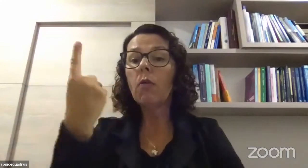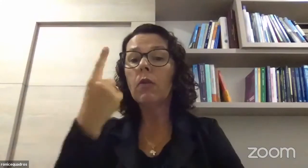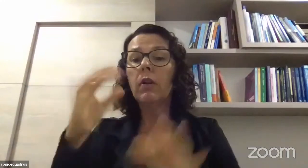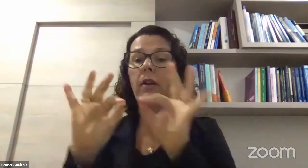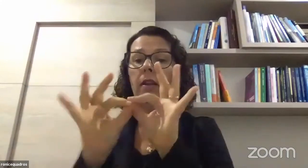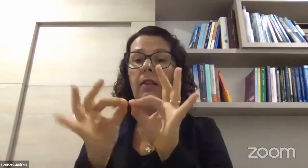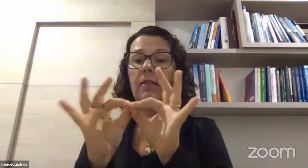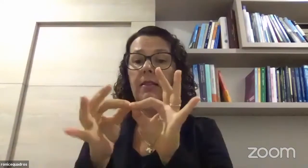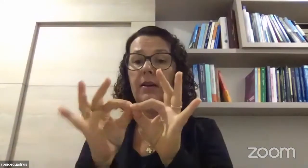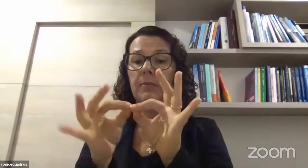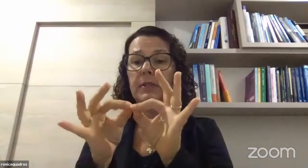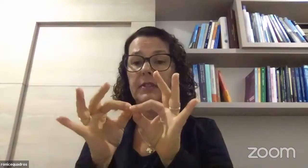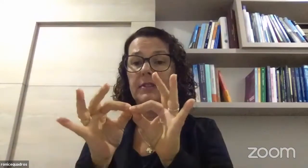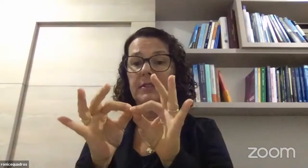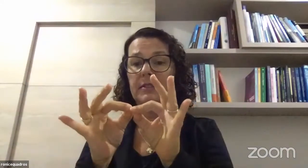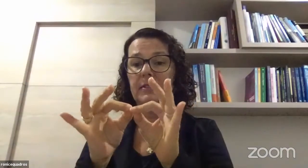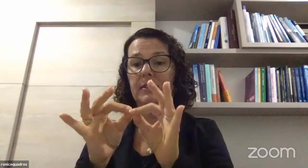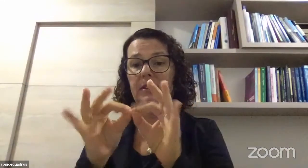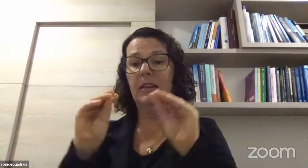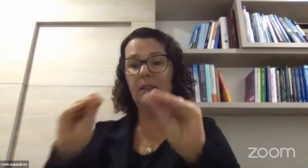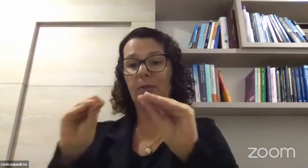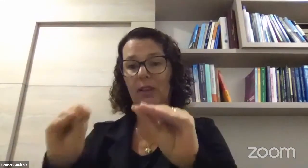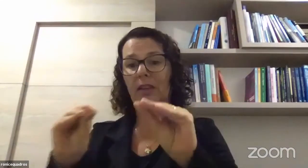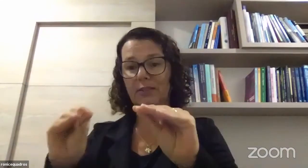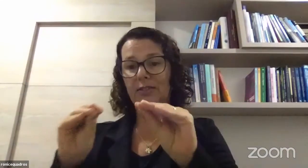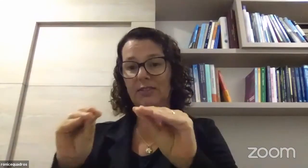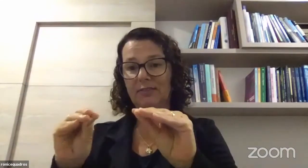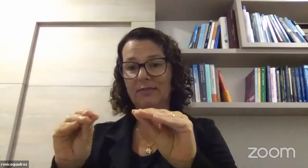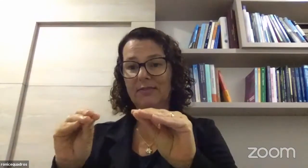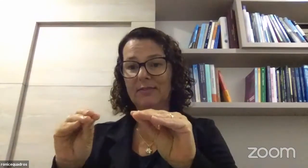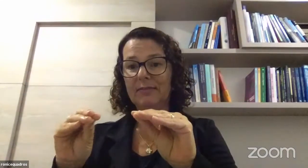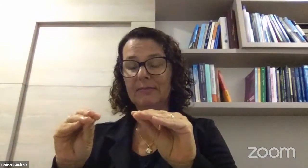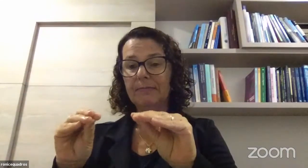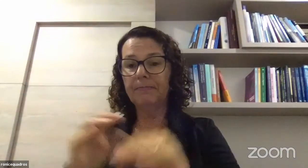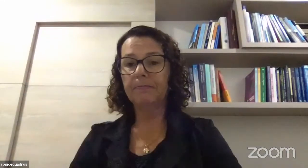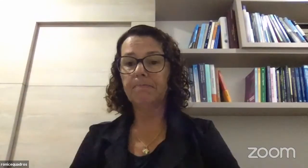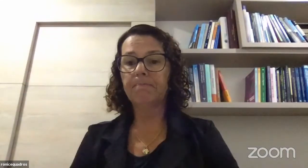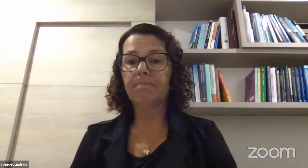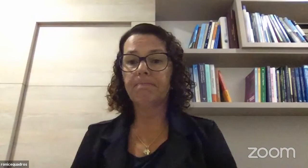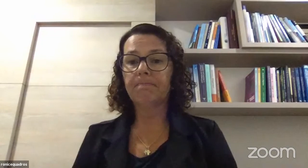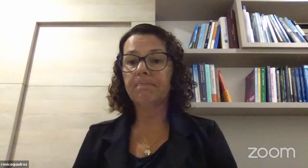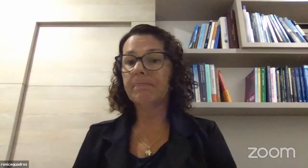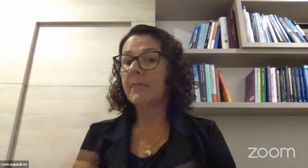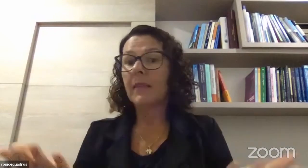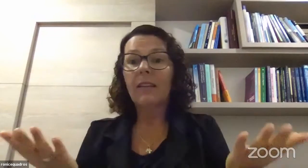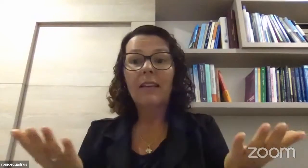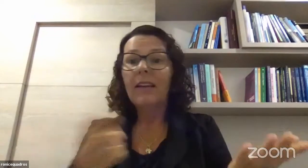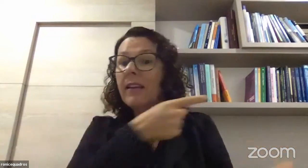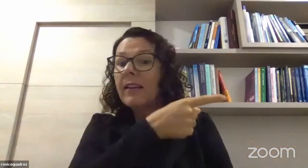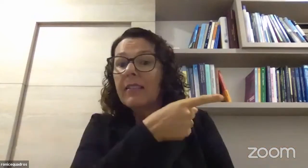We see often that other countries will focus just on interpreter education.